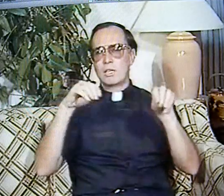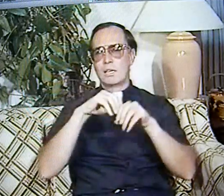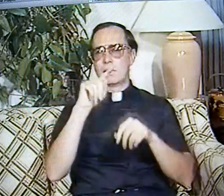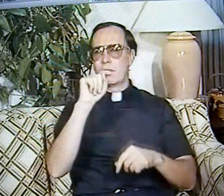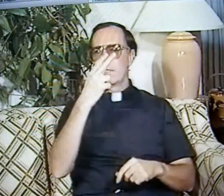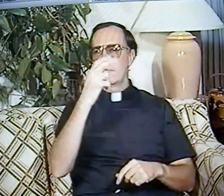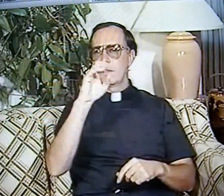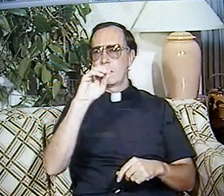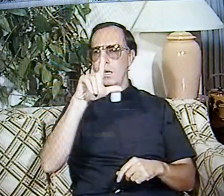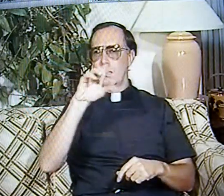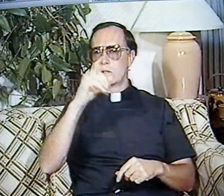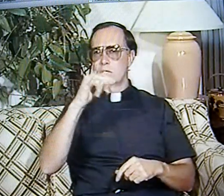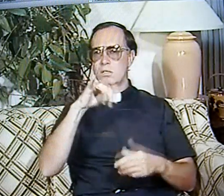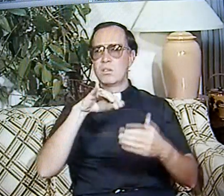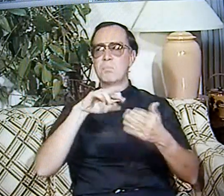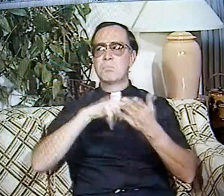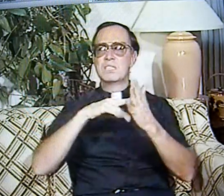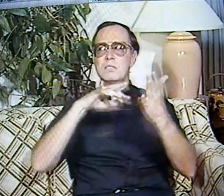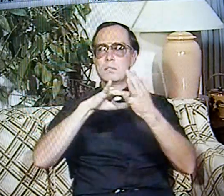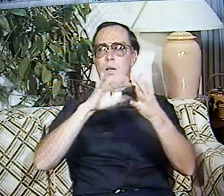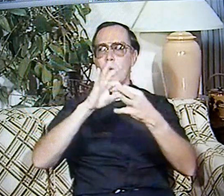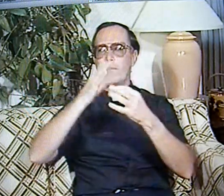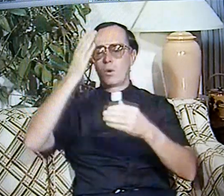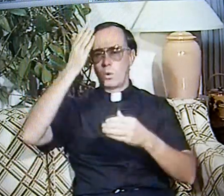inner self and contemplation.